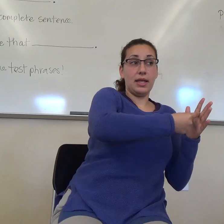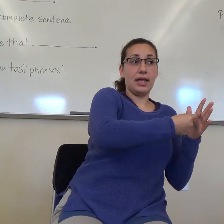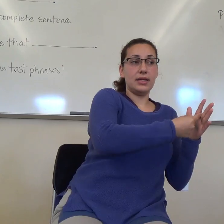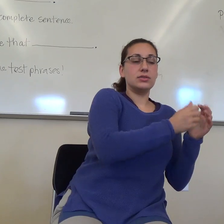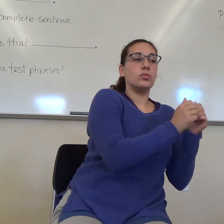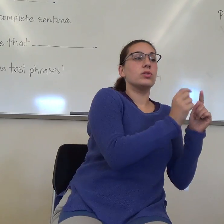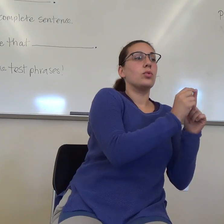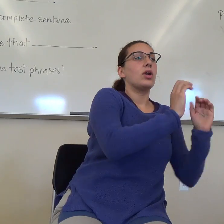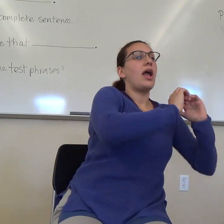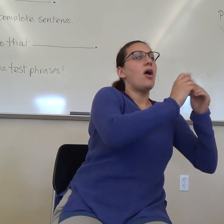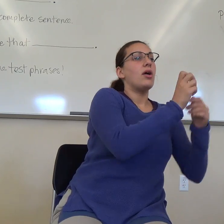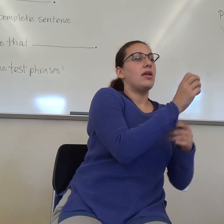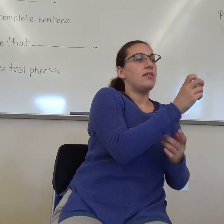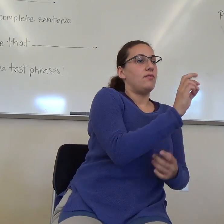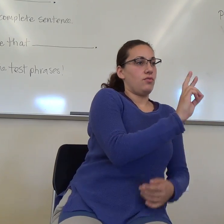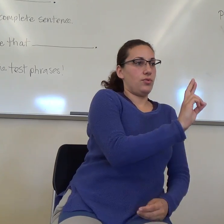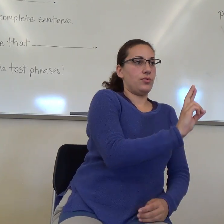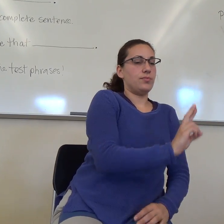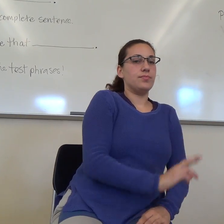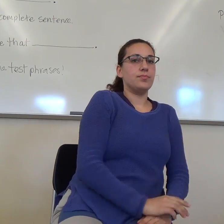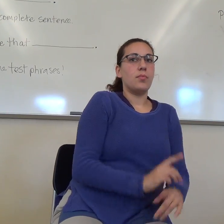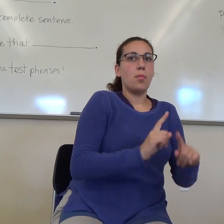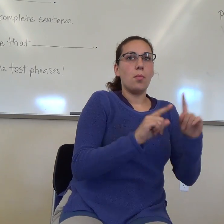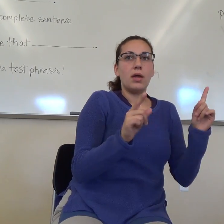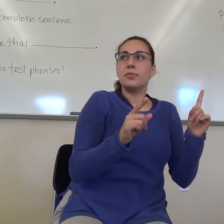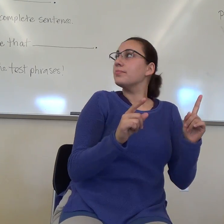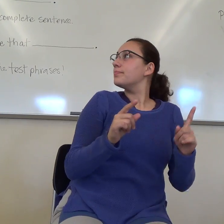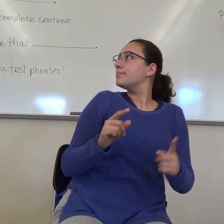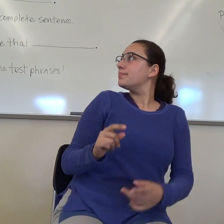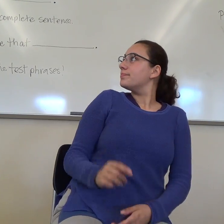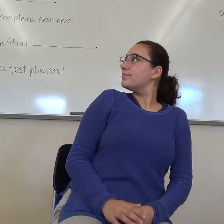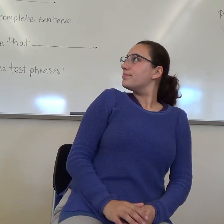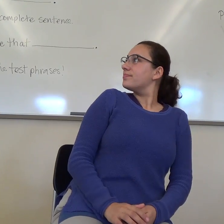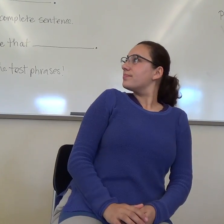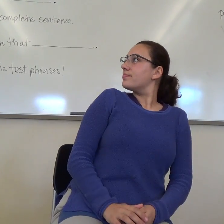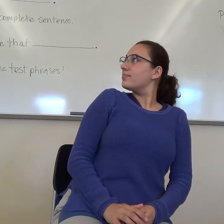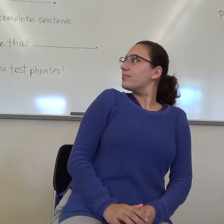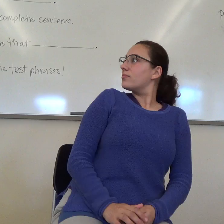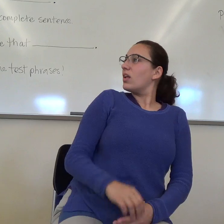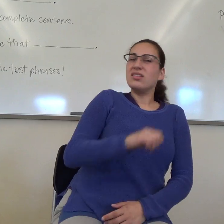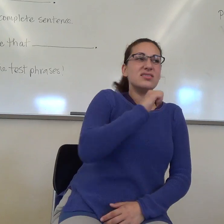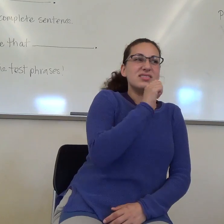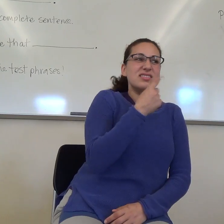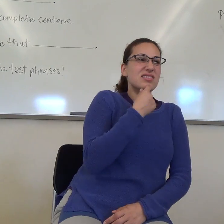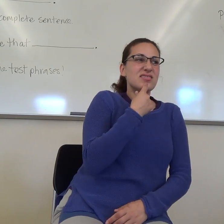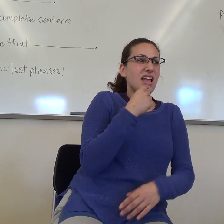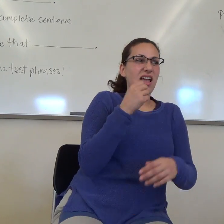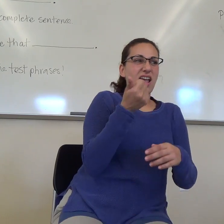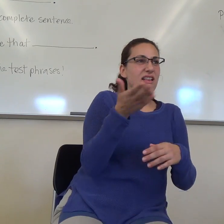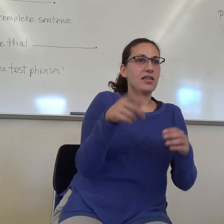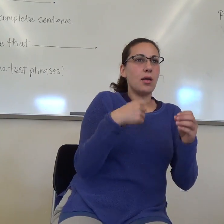they didn't mention this business about the marketing. They just